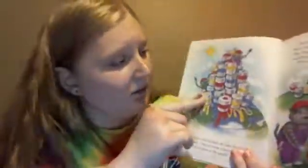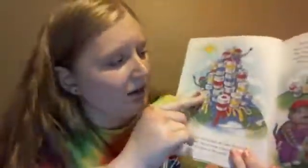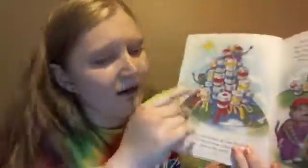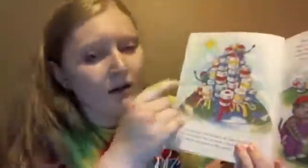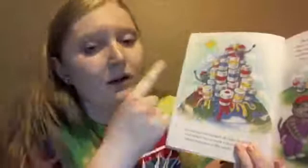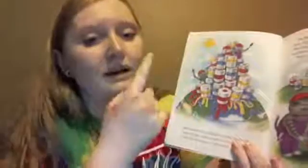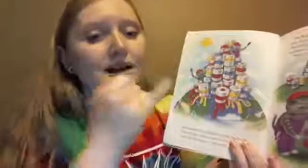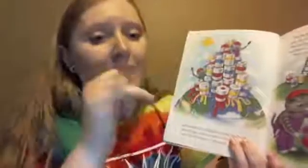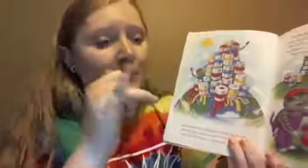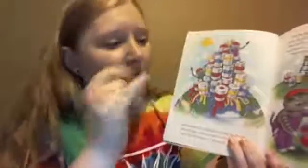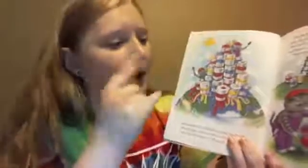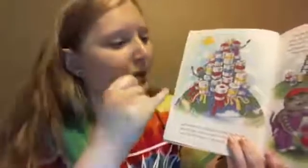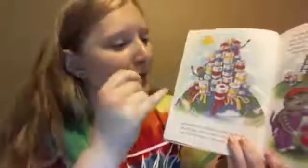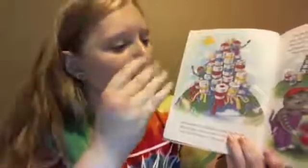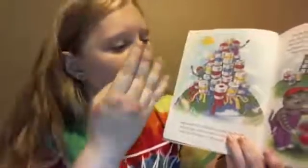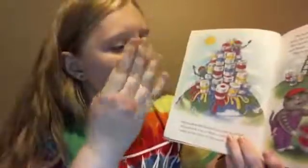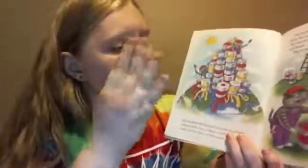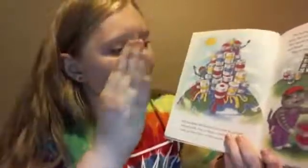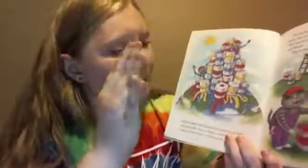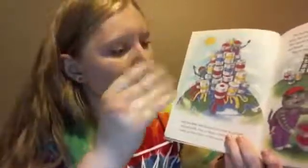are yellow, blue,